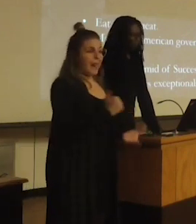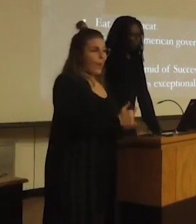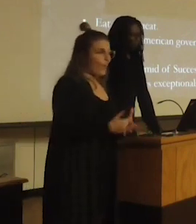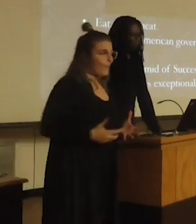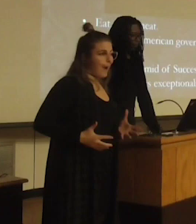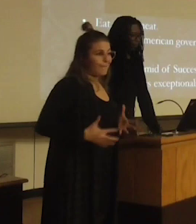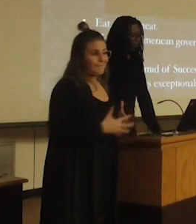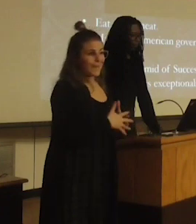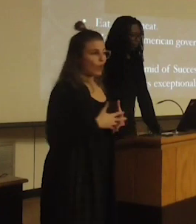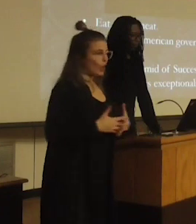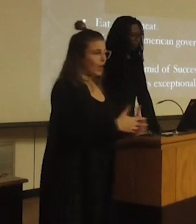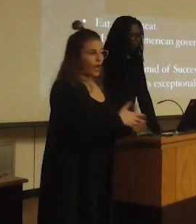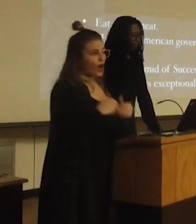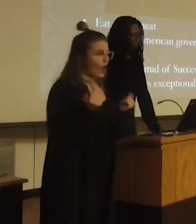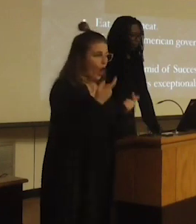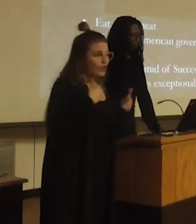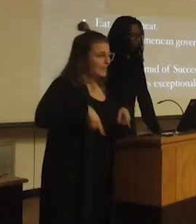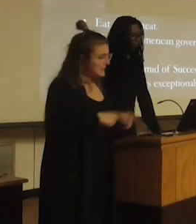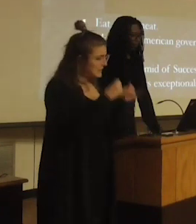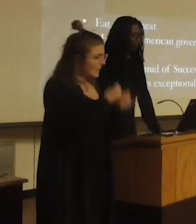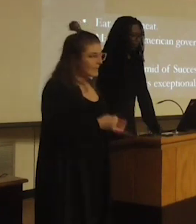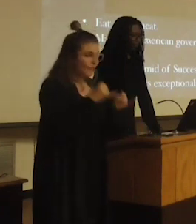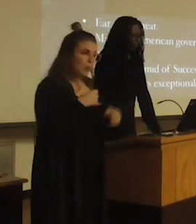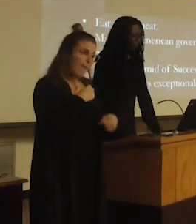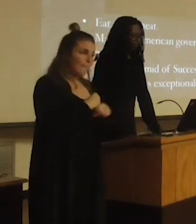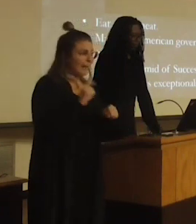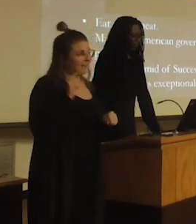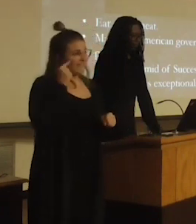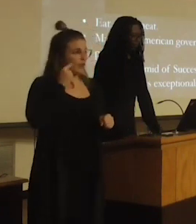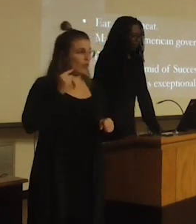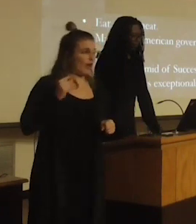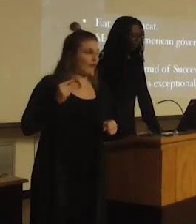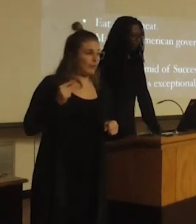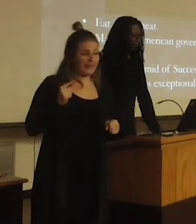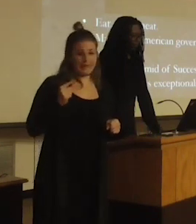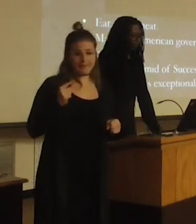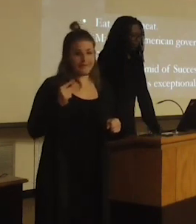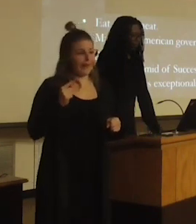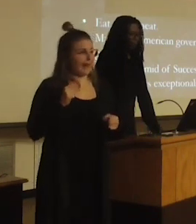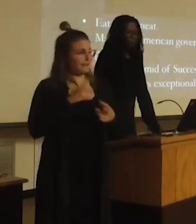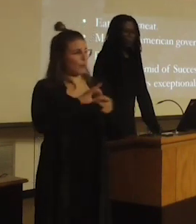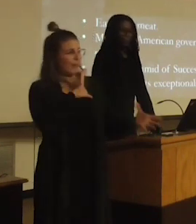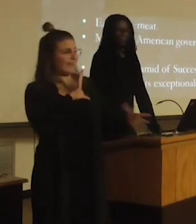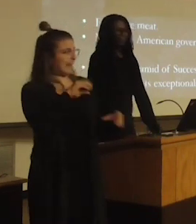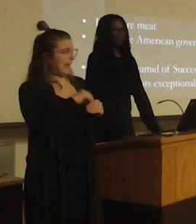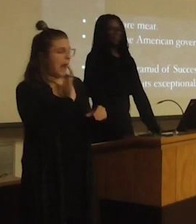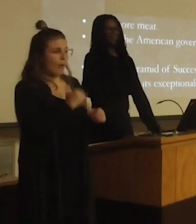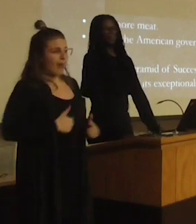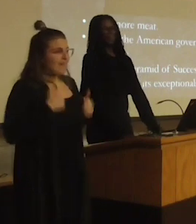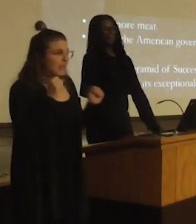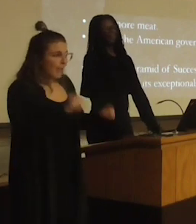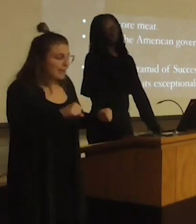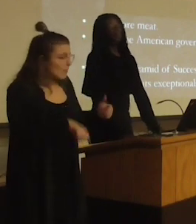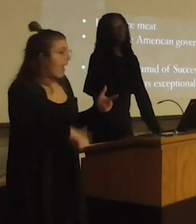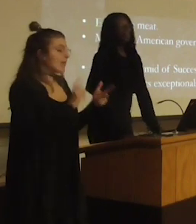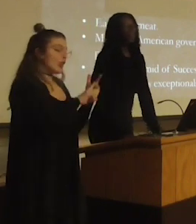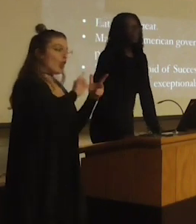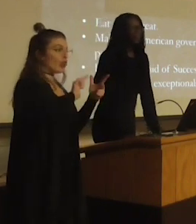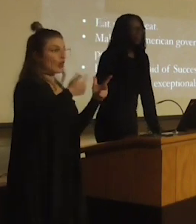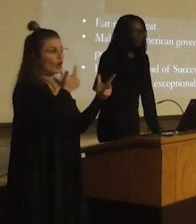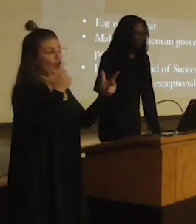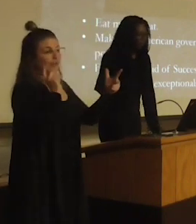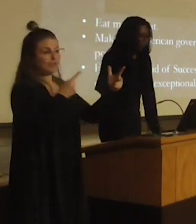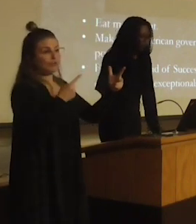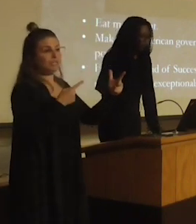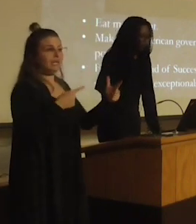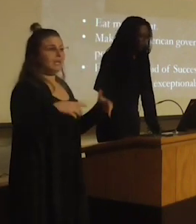America, all of us as individuals, make our federal government as irrelevant in our lives as possible. And then the third resolution